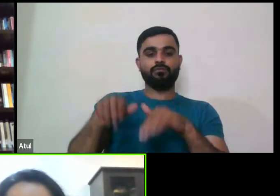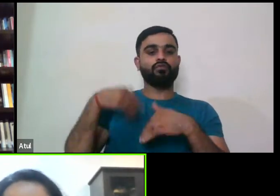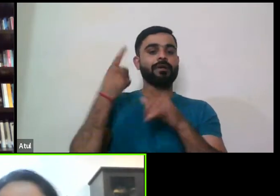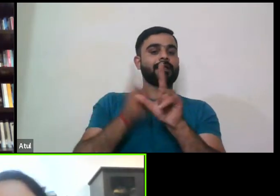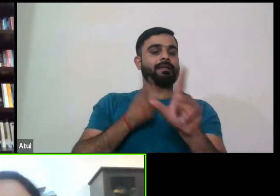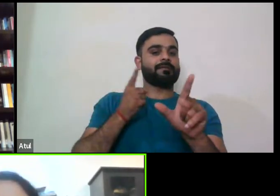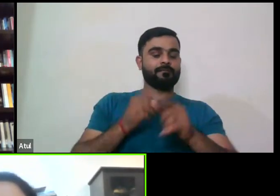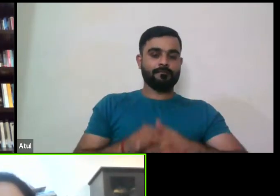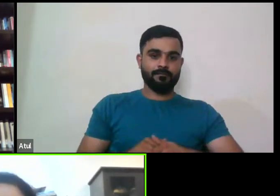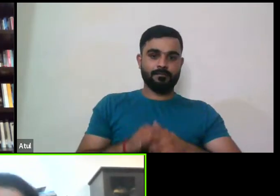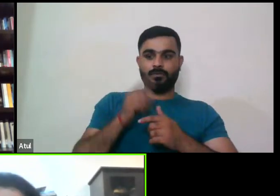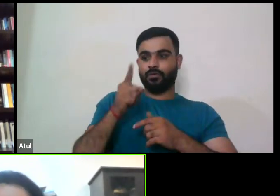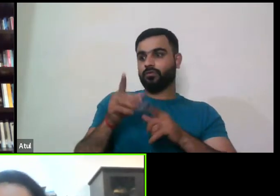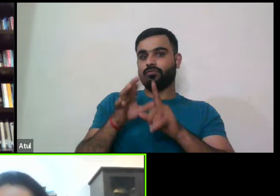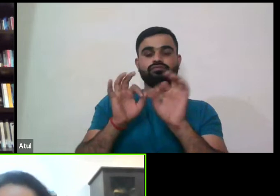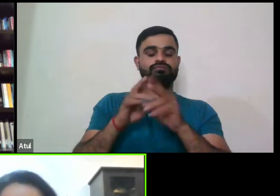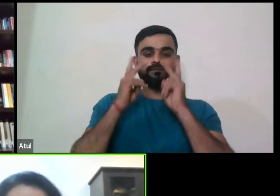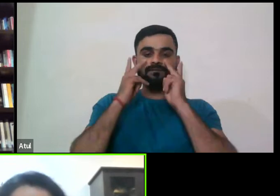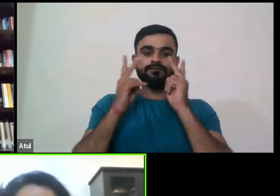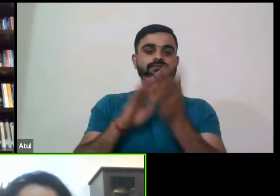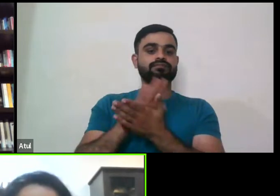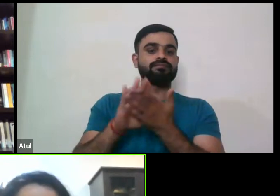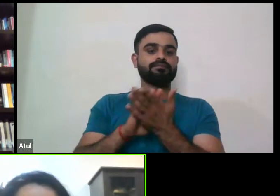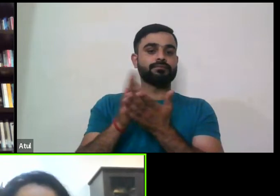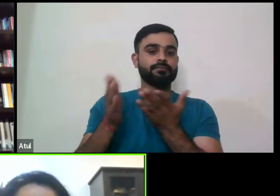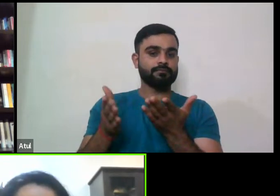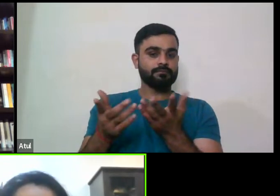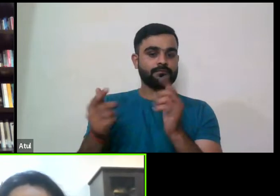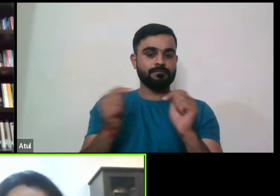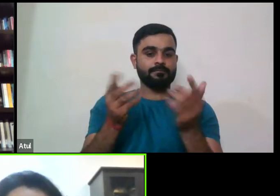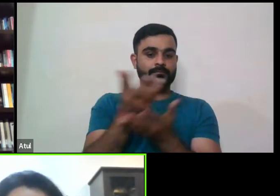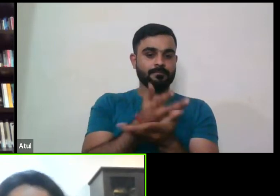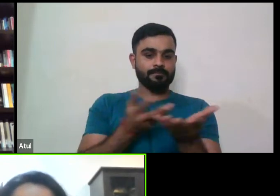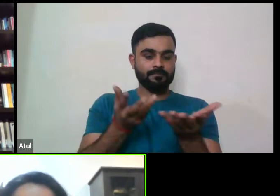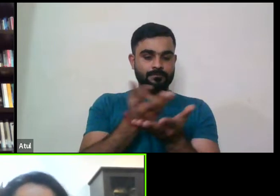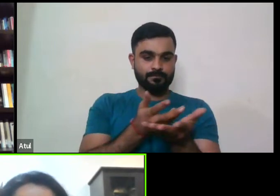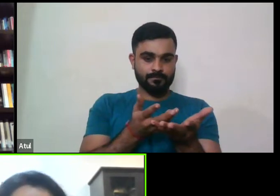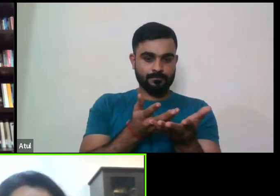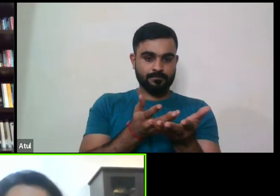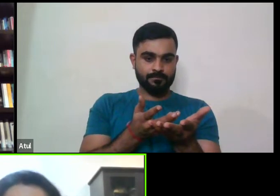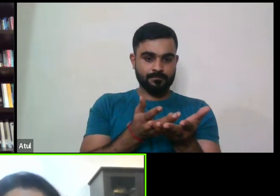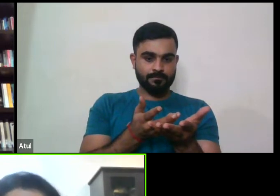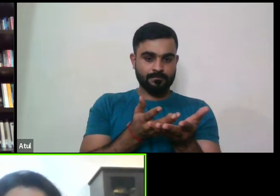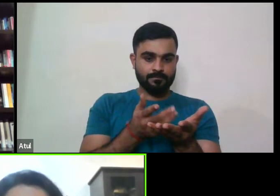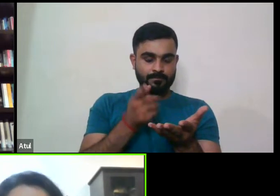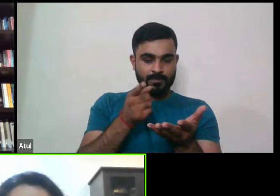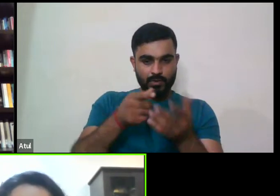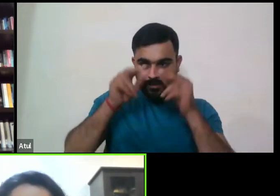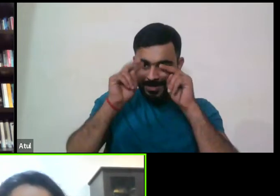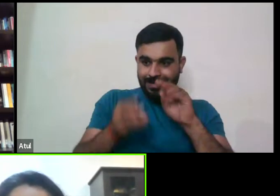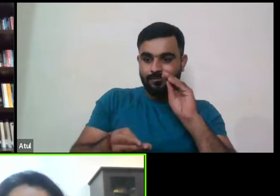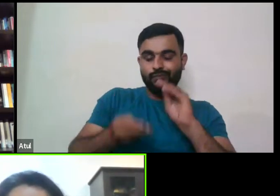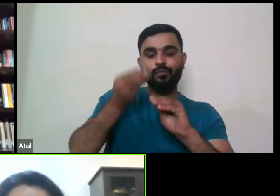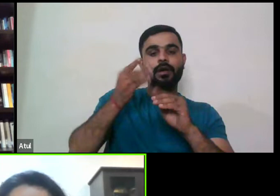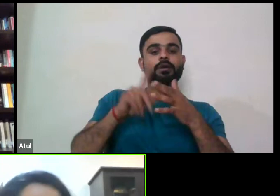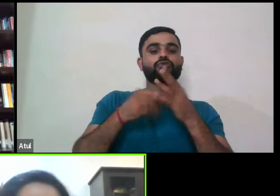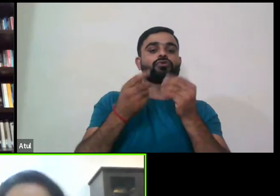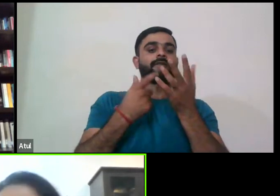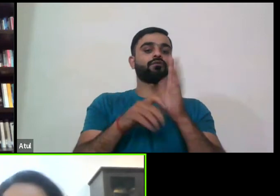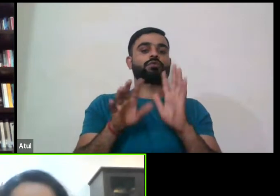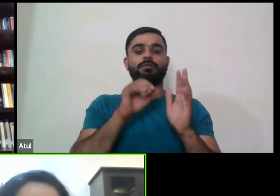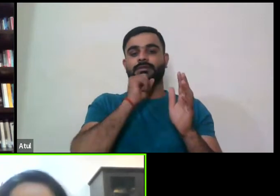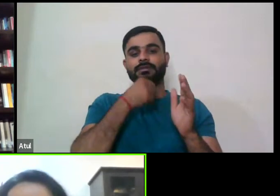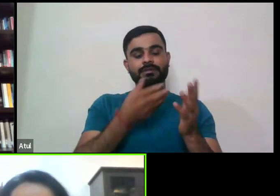years, they do not seem to agree with this, view that you need to increase the retirement